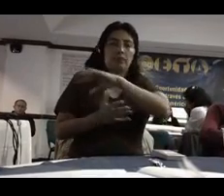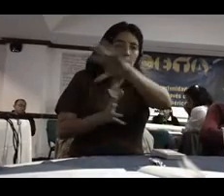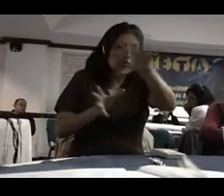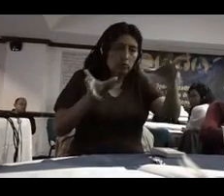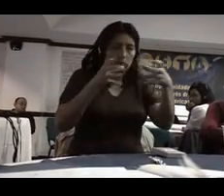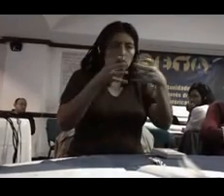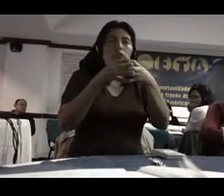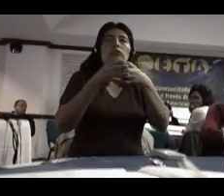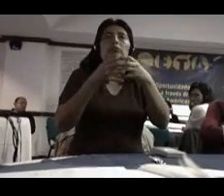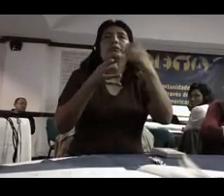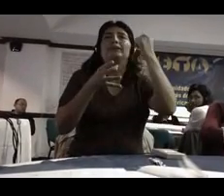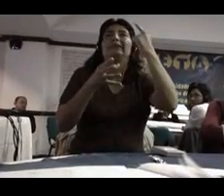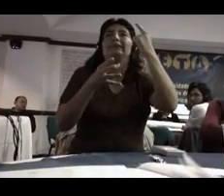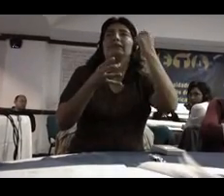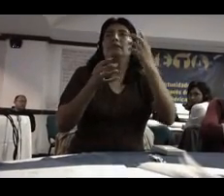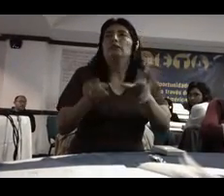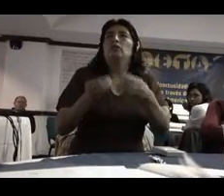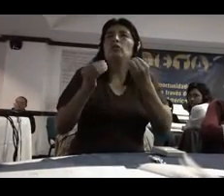POETA program.